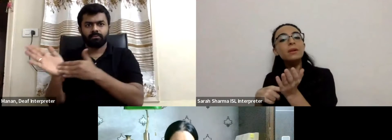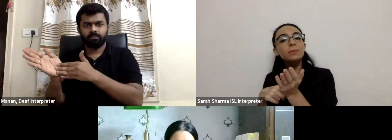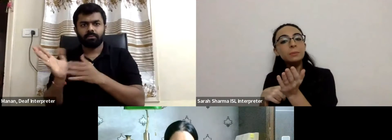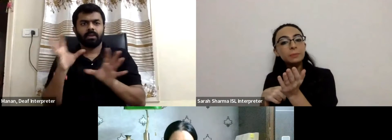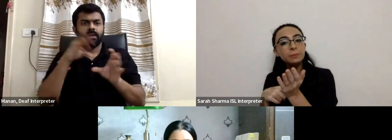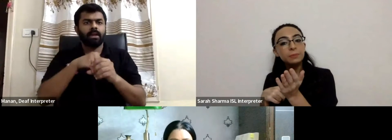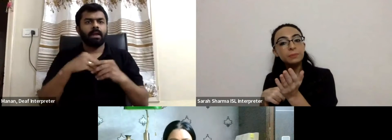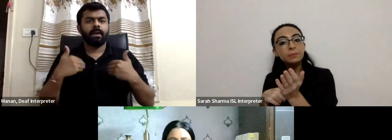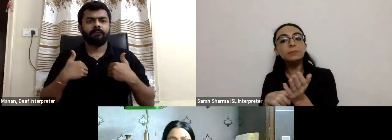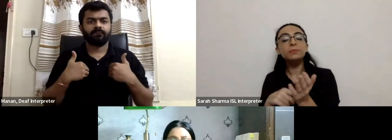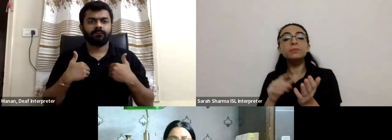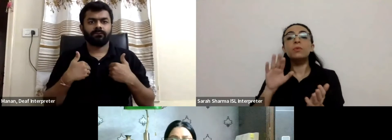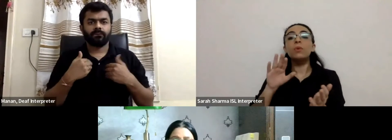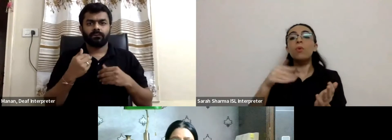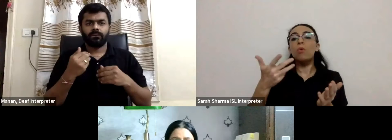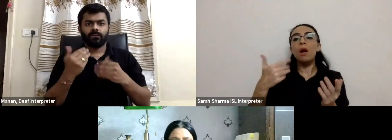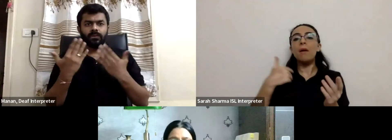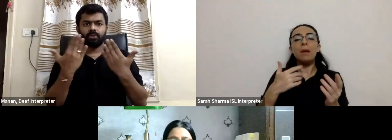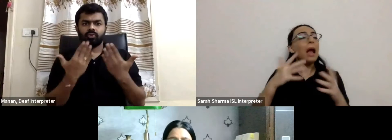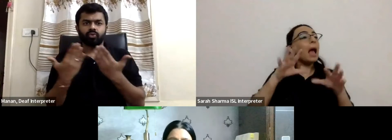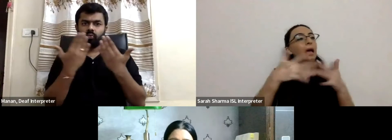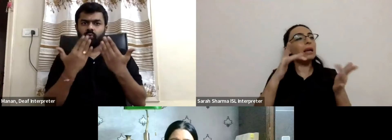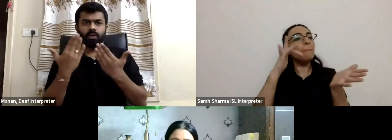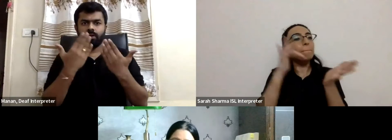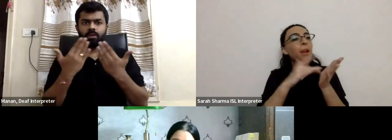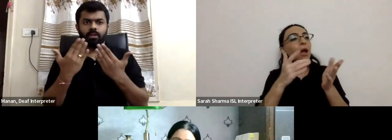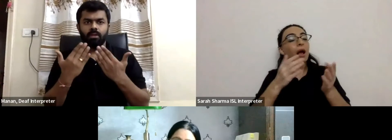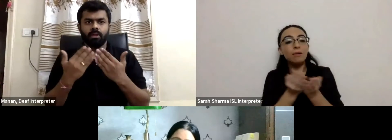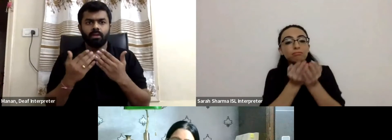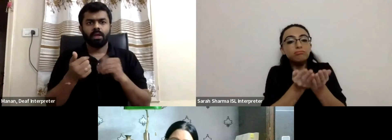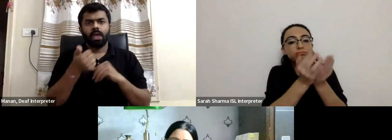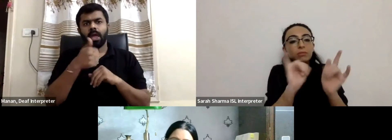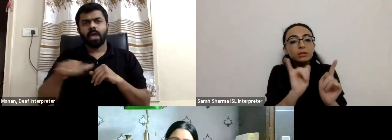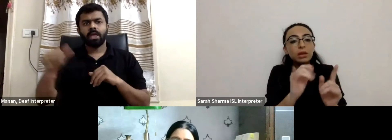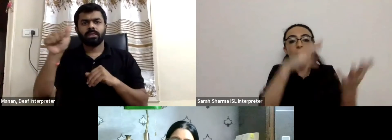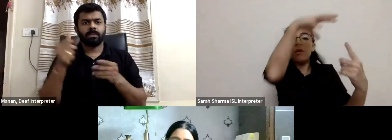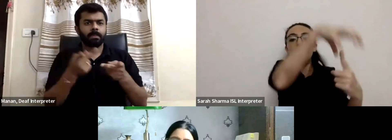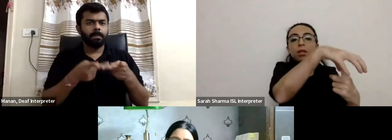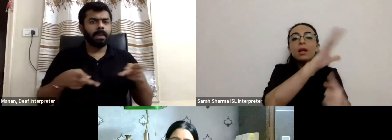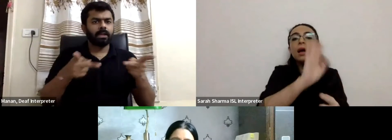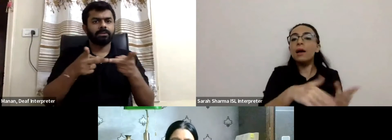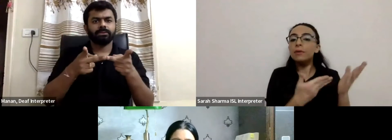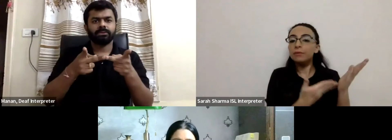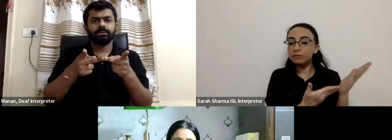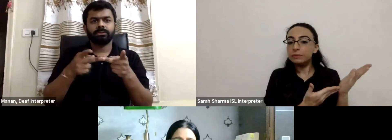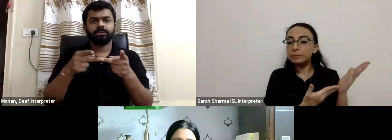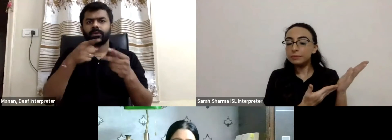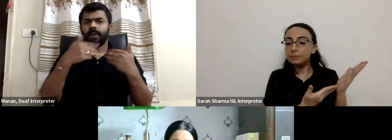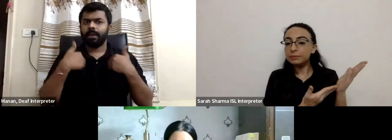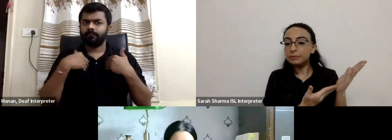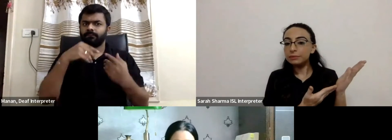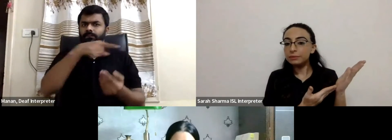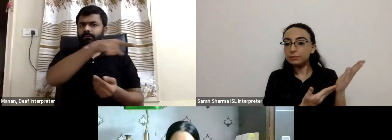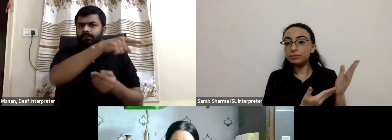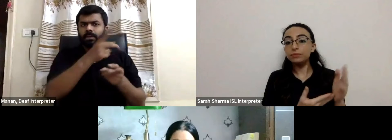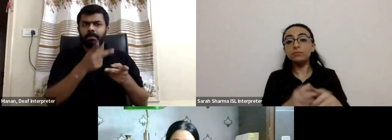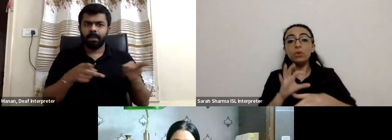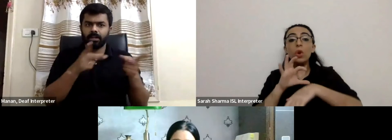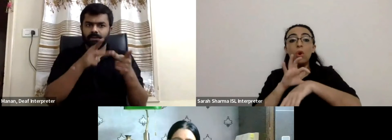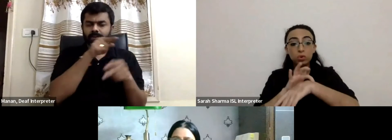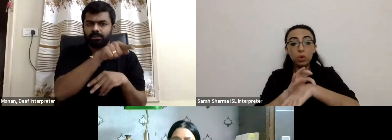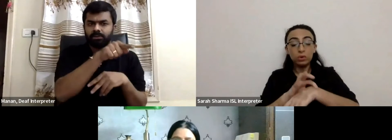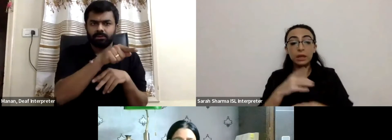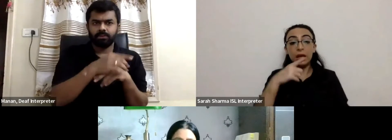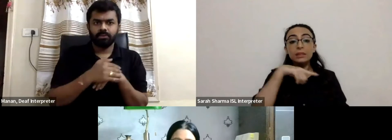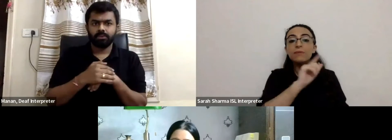shipping containers. A doctor actually earns quite a decent money, because it's per patient. Doctors are not employed with